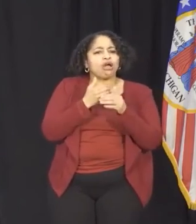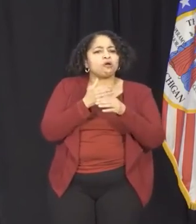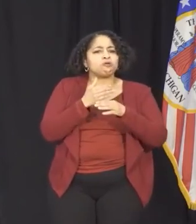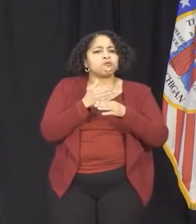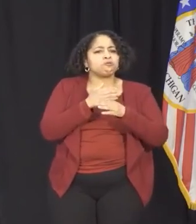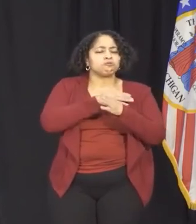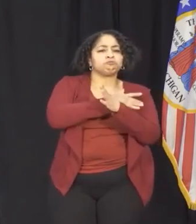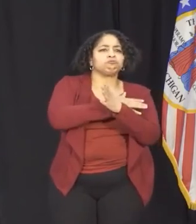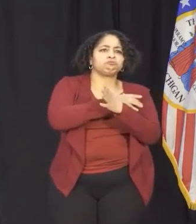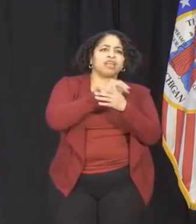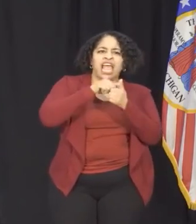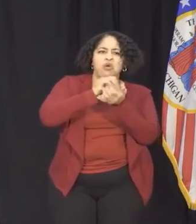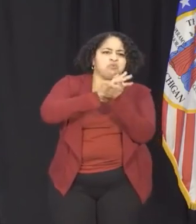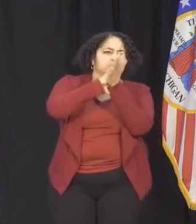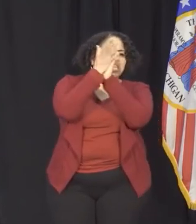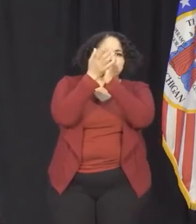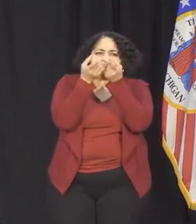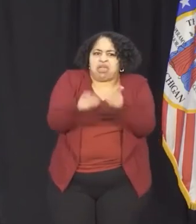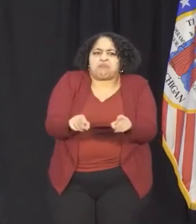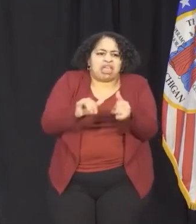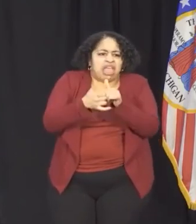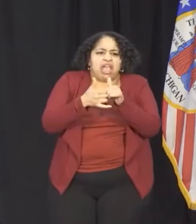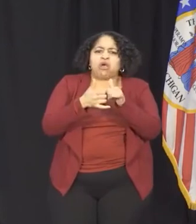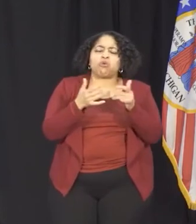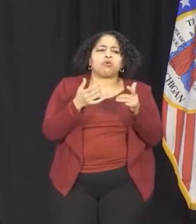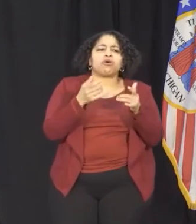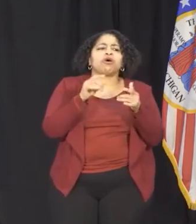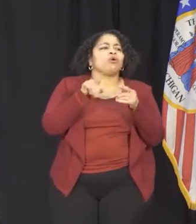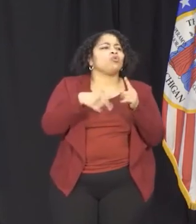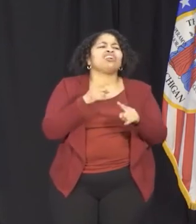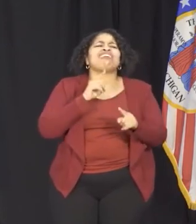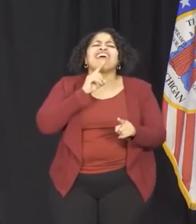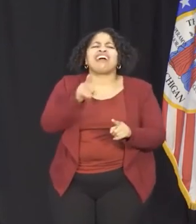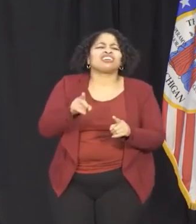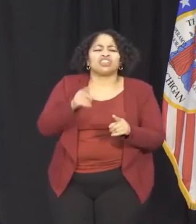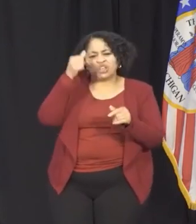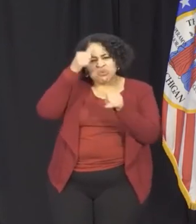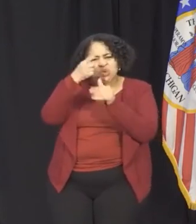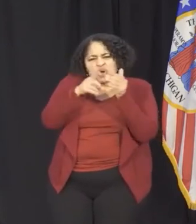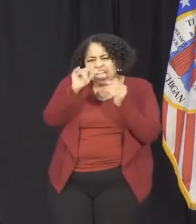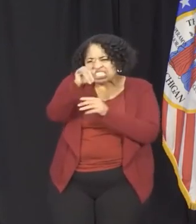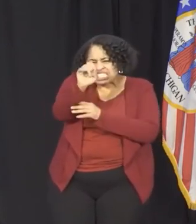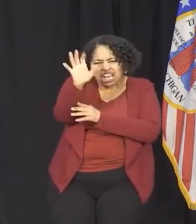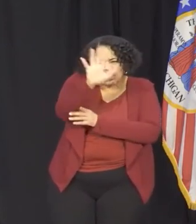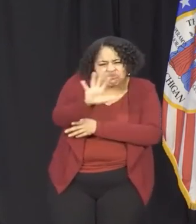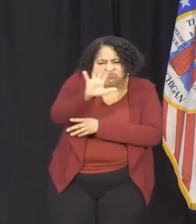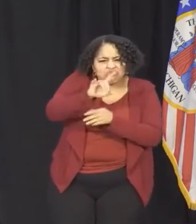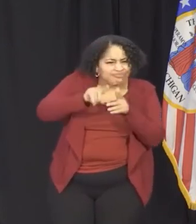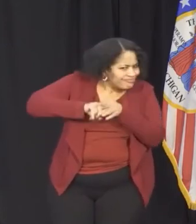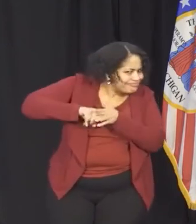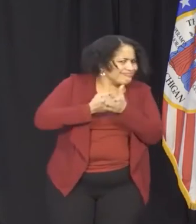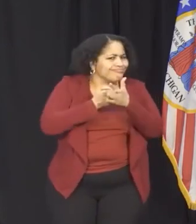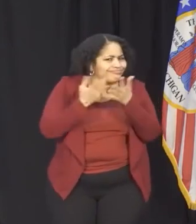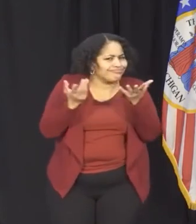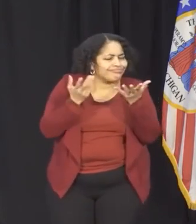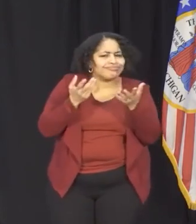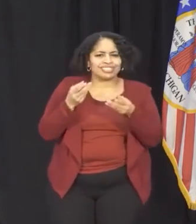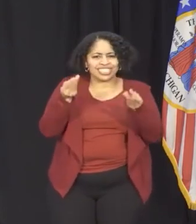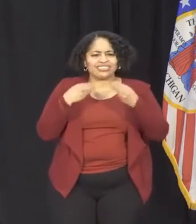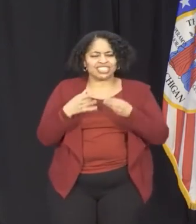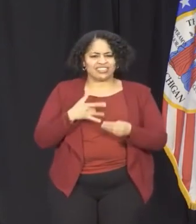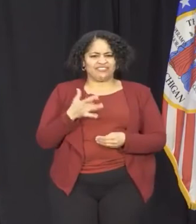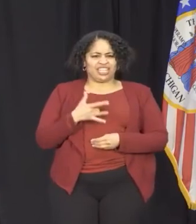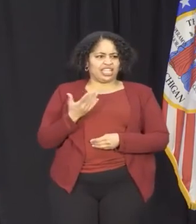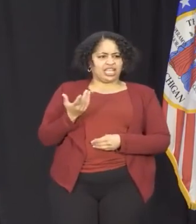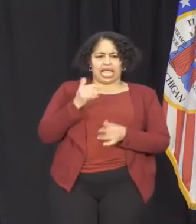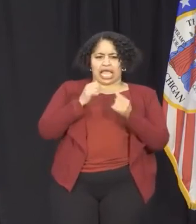as far as this all coming together, but when did it actually first begin? Do you remember roughly what date it was? And to give us a sense